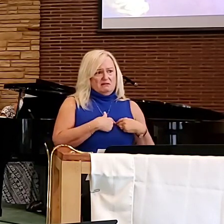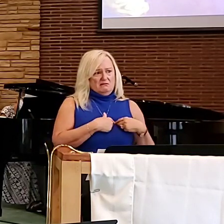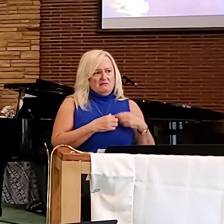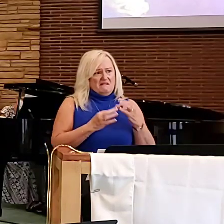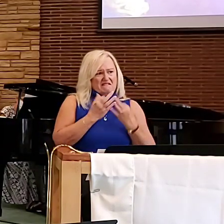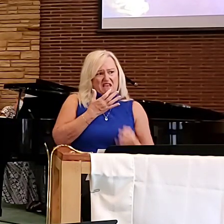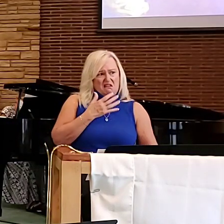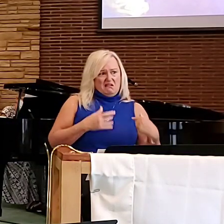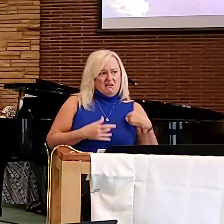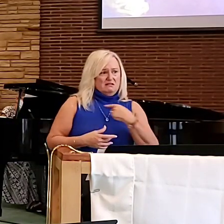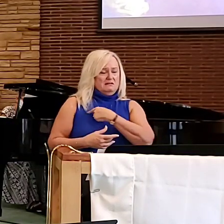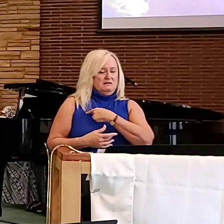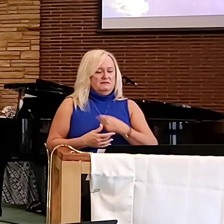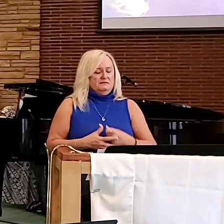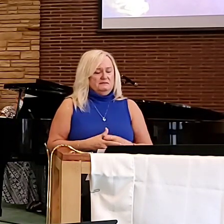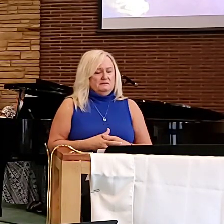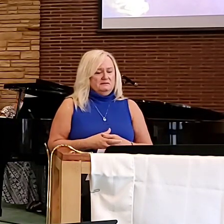fail us.